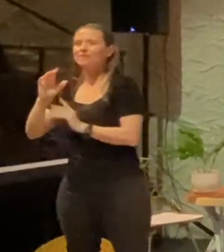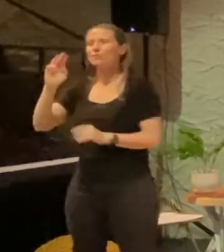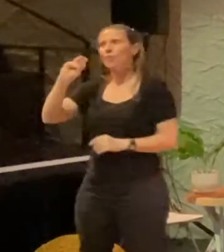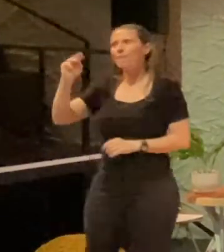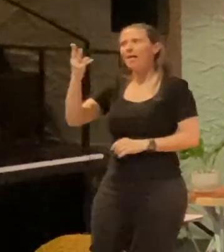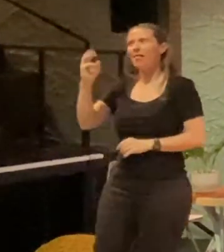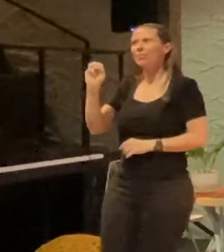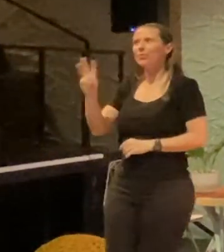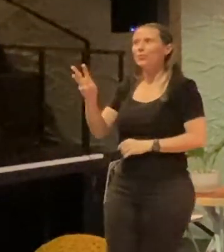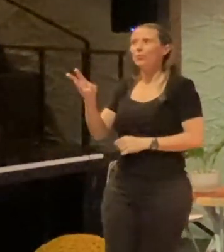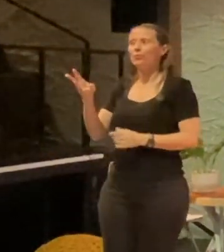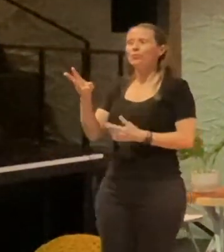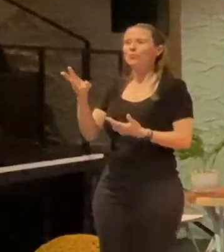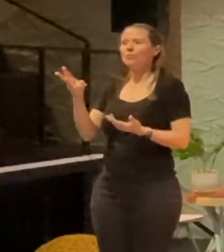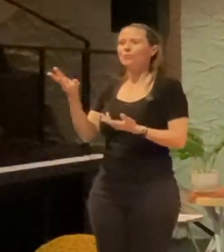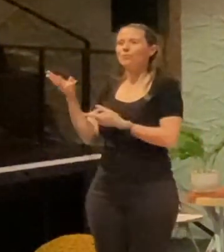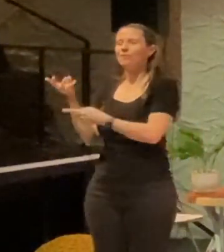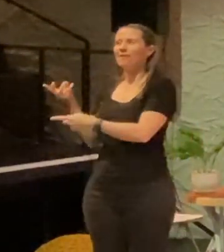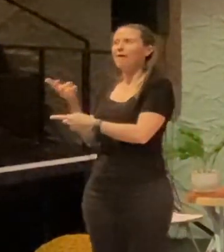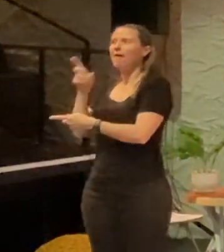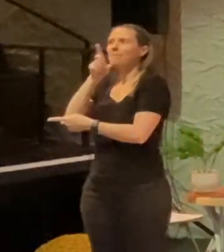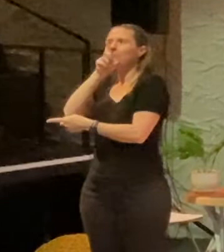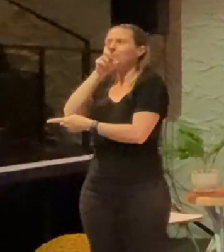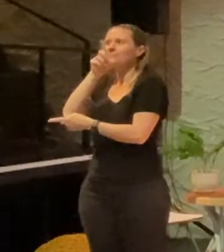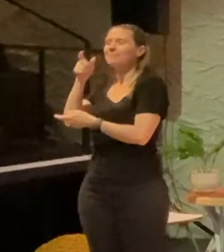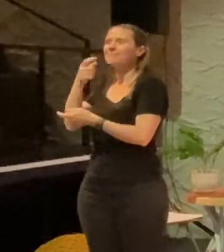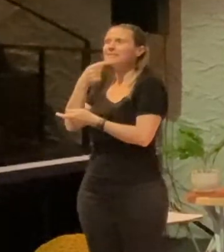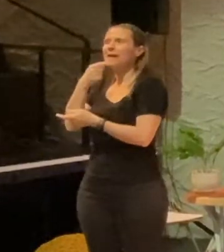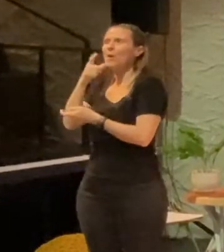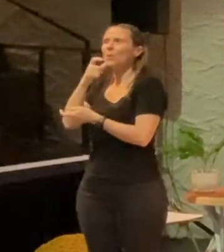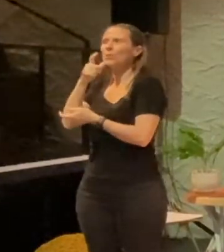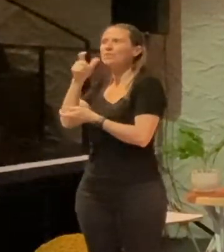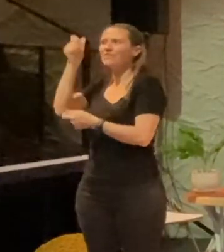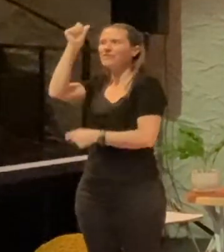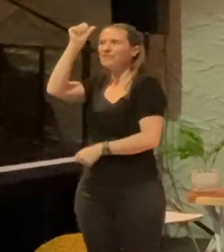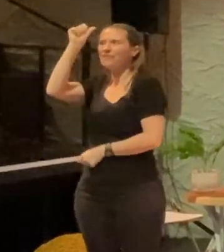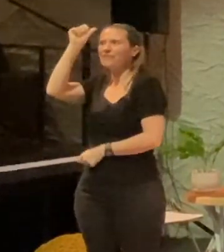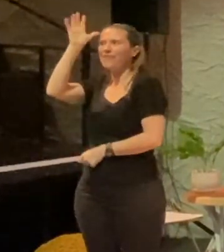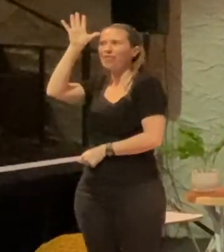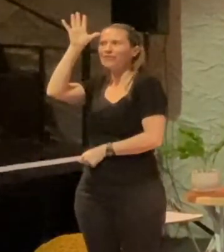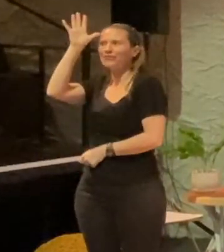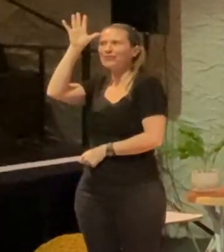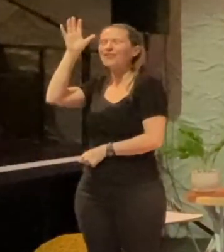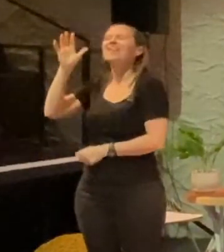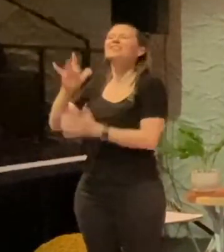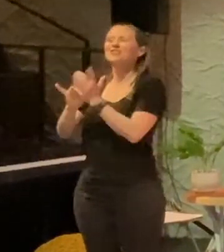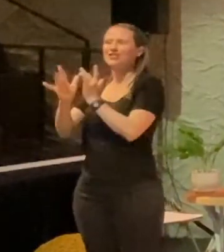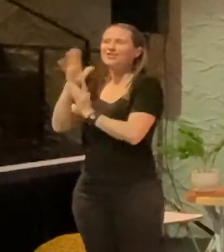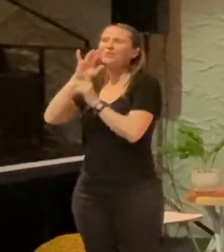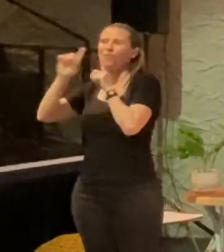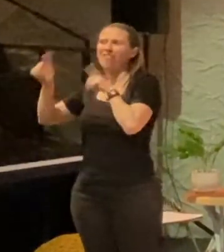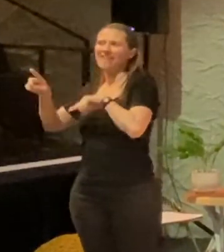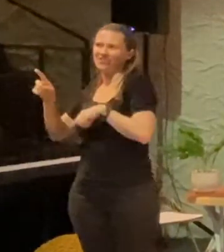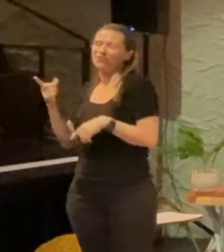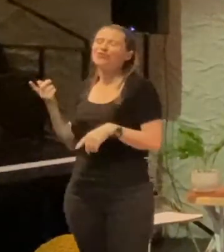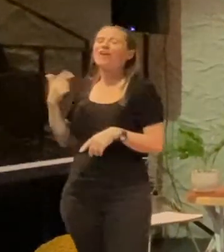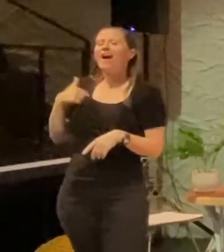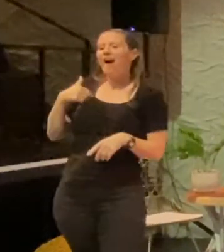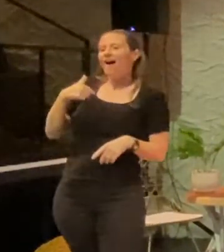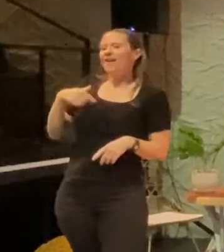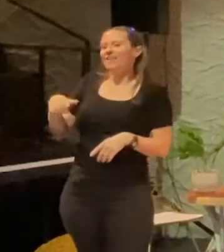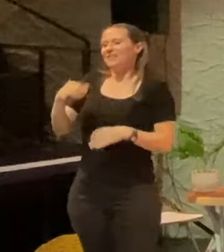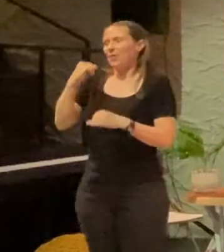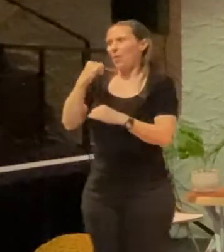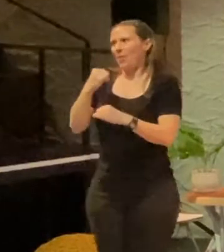kind of leaves it out there. Who's the father? Jesus will tell us something about that as well. Okay, the last thing I'll point out, and then I promise